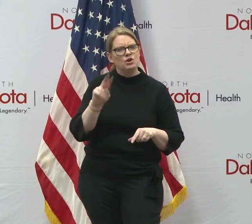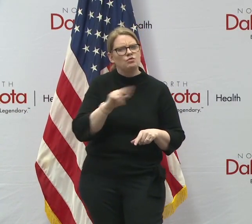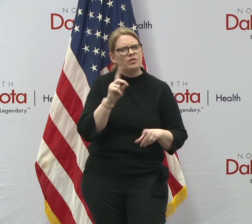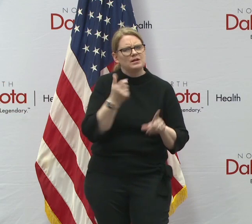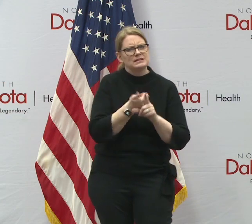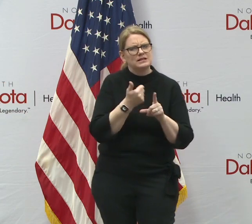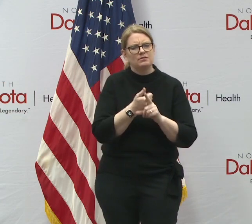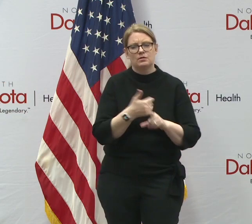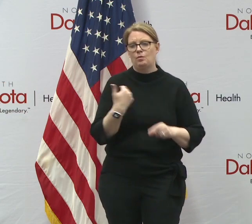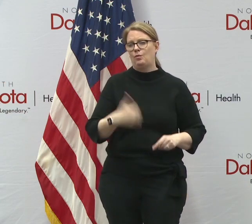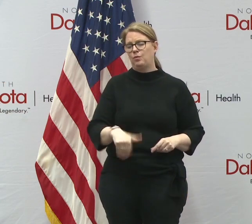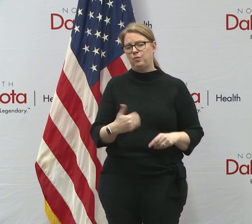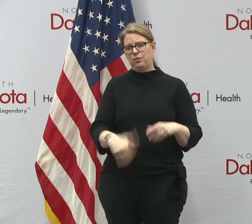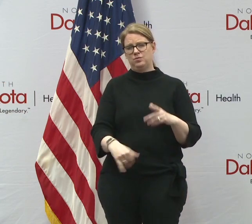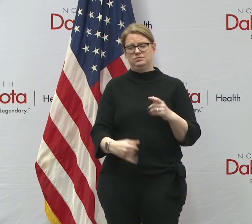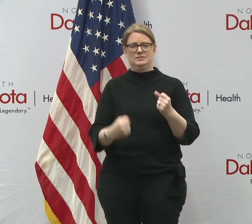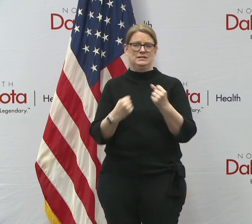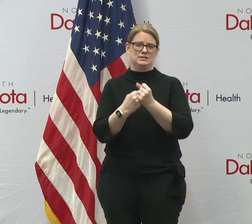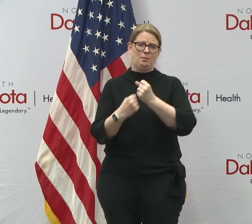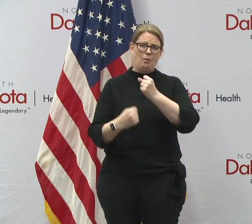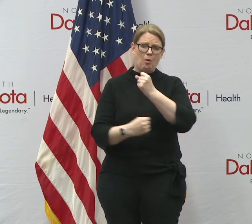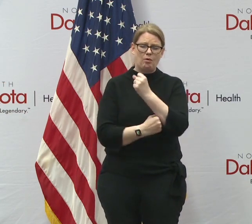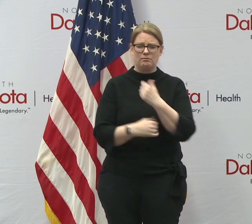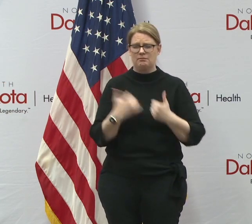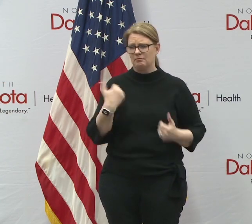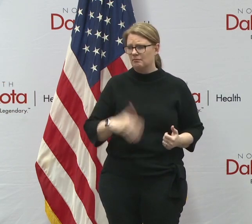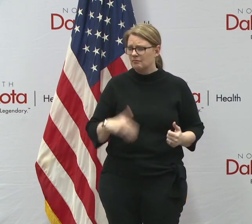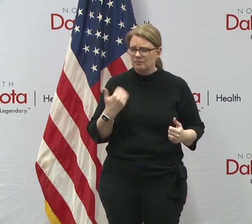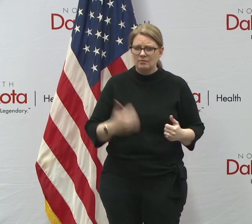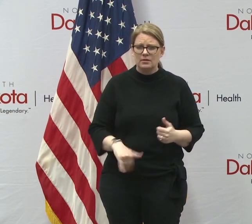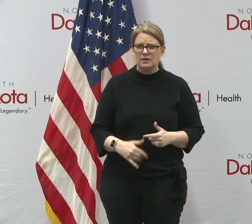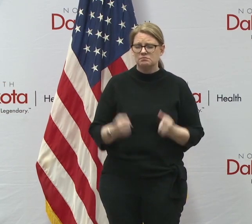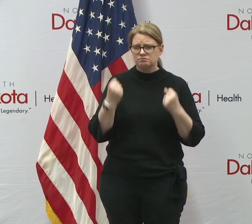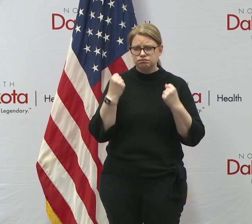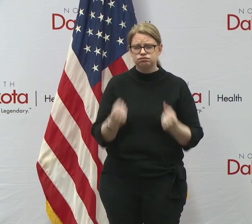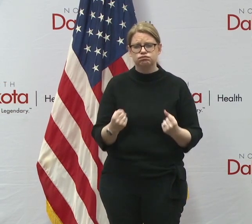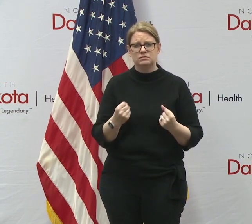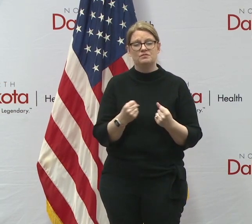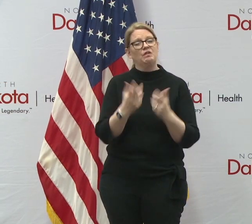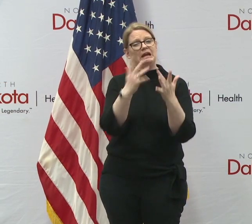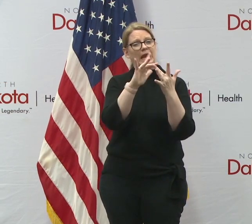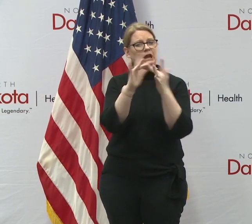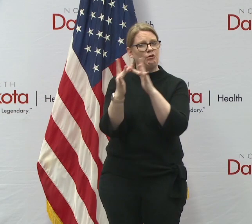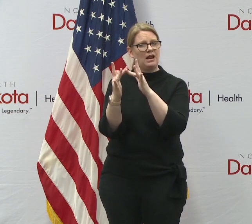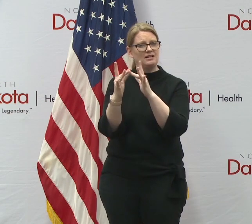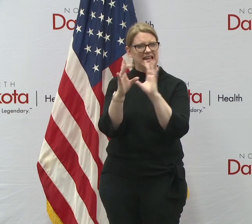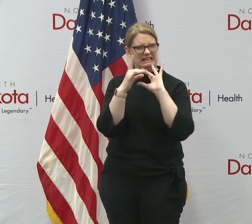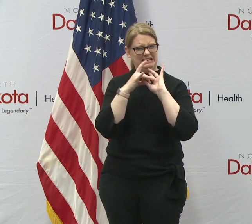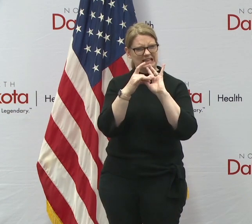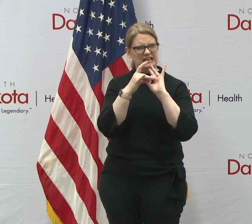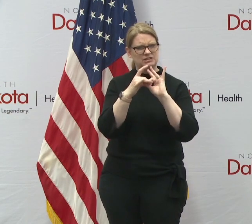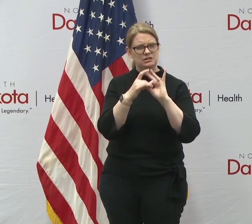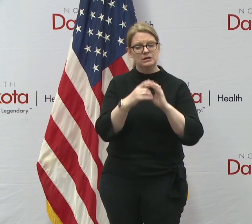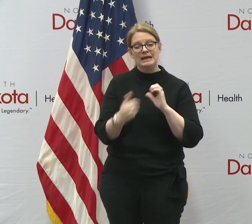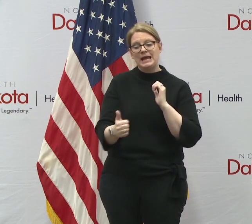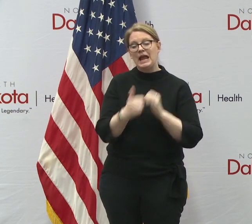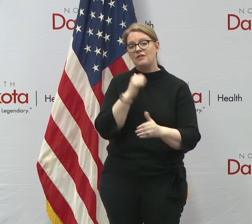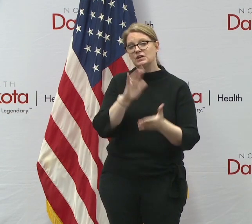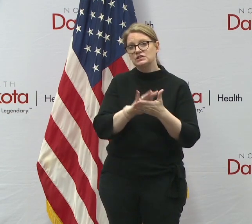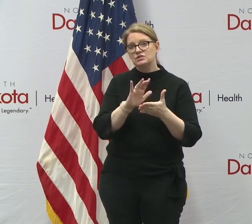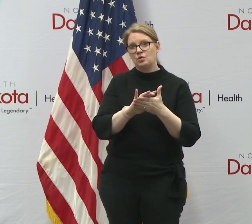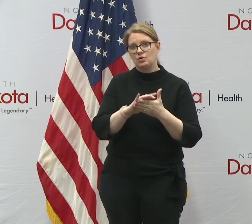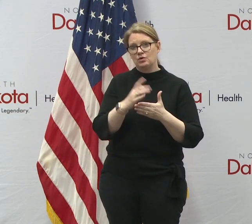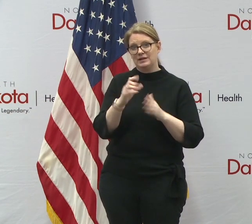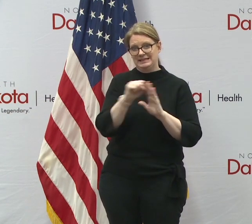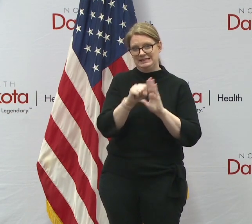most robust backbones in the country from a internet traffic standpoint. We upgraded every school in the state just